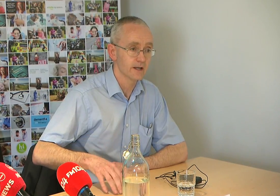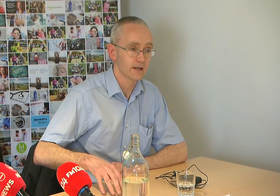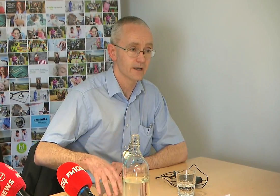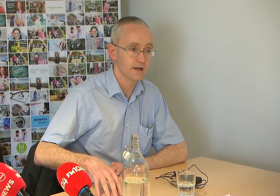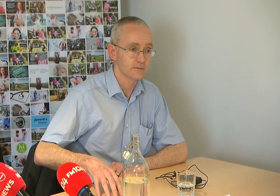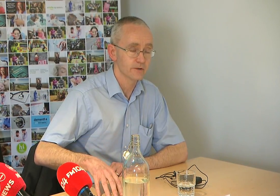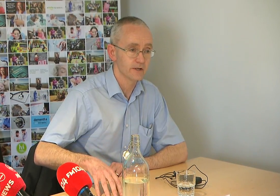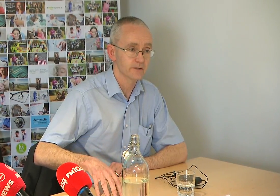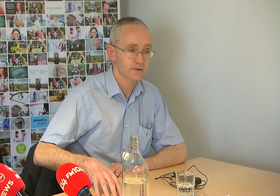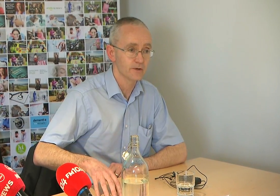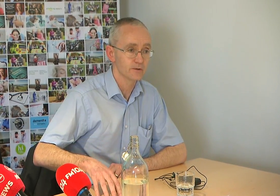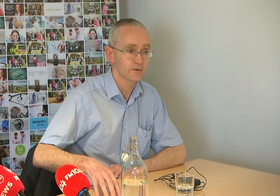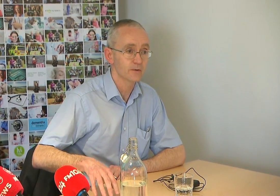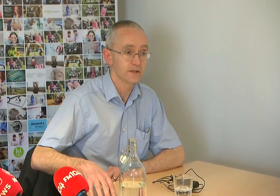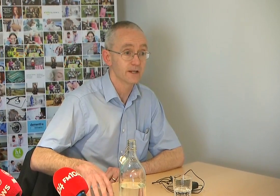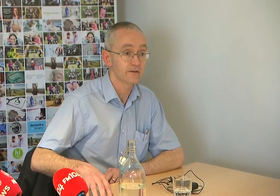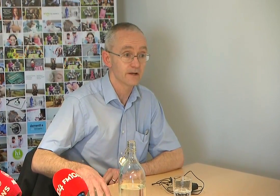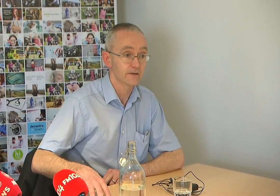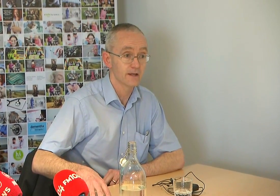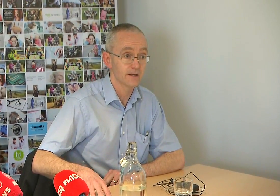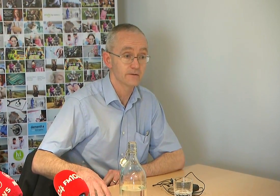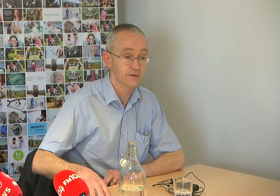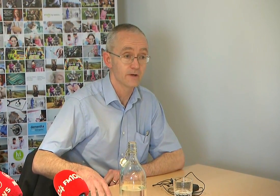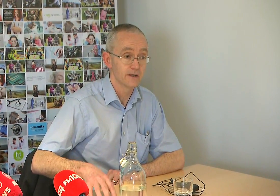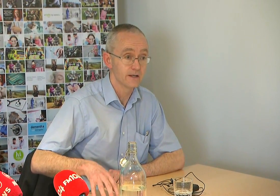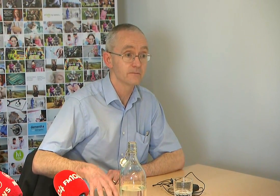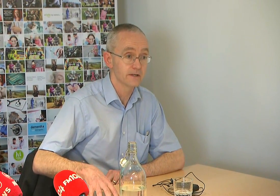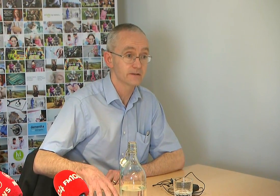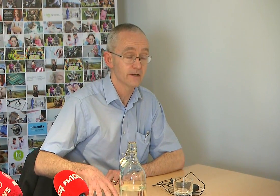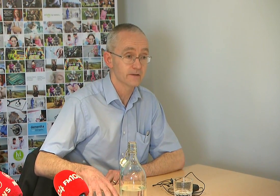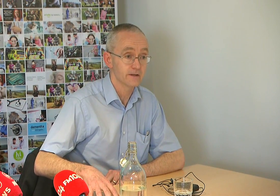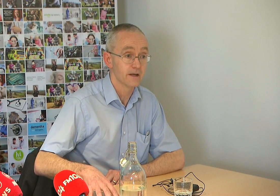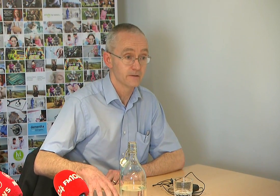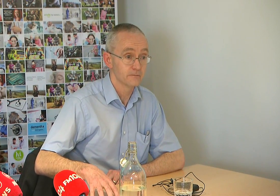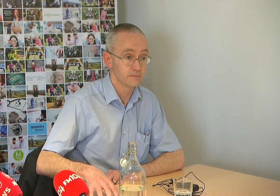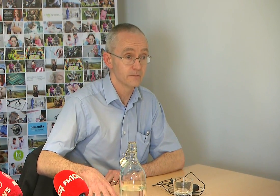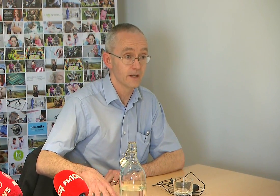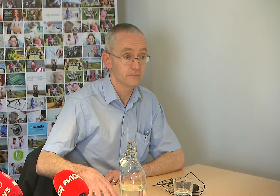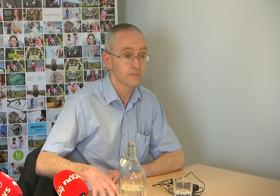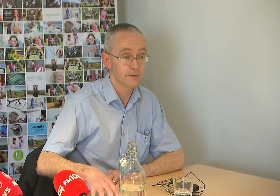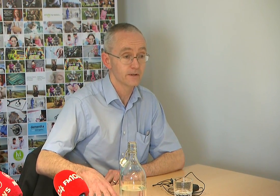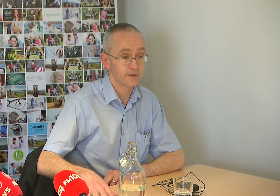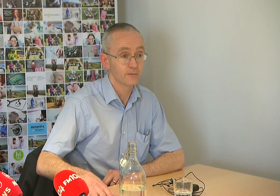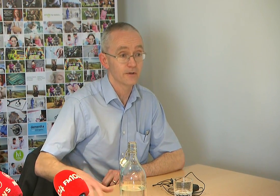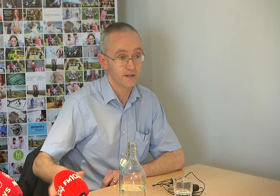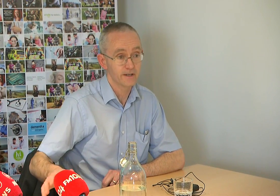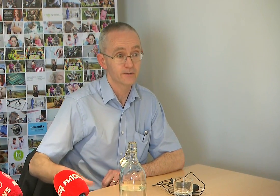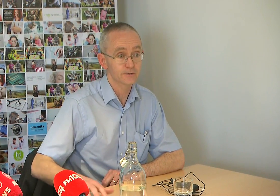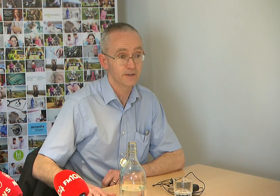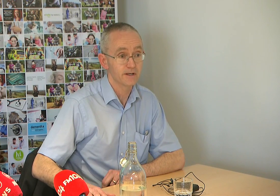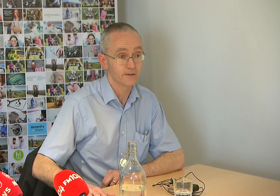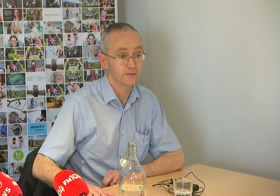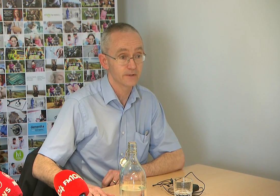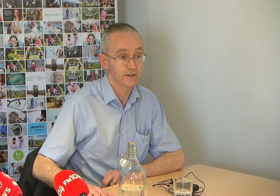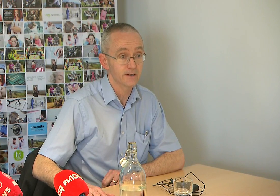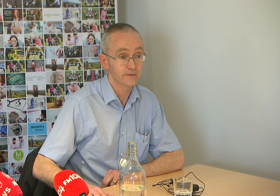Orin, and Privadicus Ako, and Esco will Dini Sasta, Yenov. So Neil Mead Sasta Fuckel Nismona, Dort